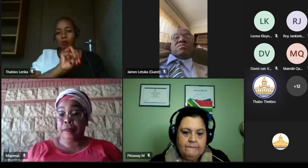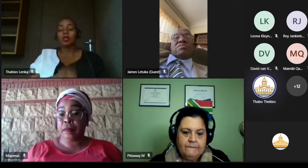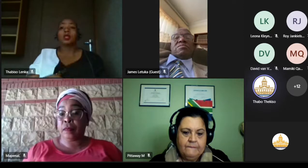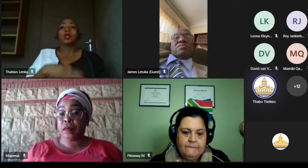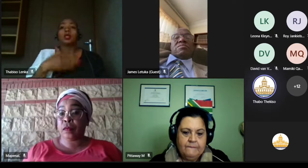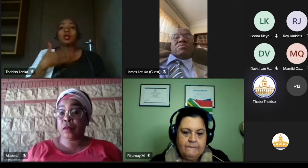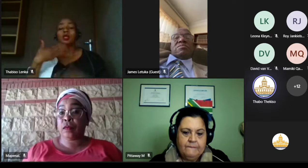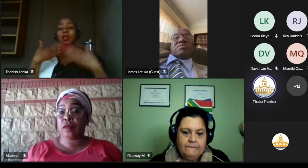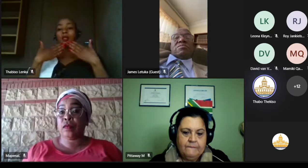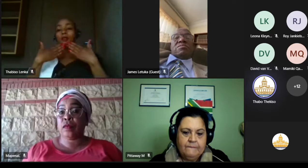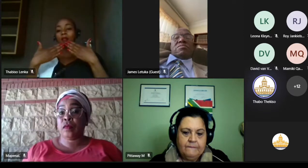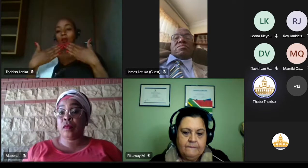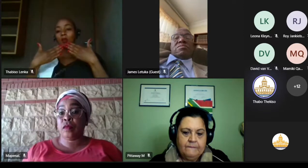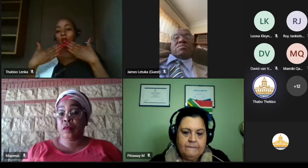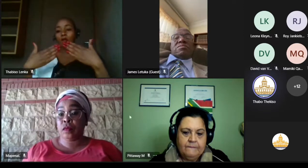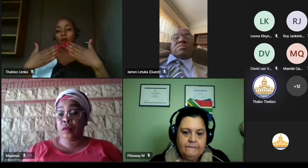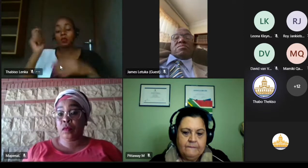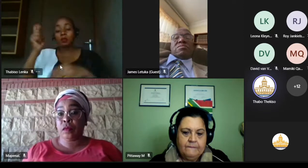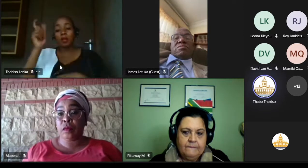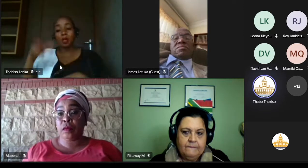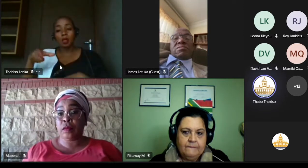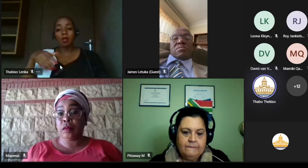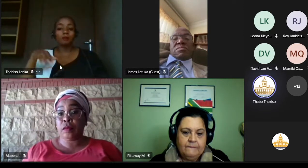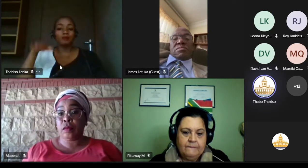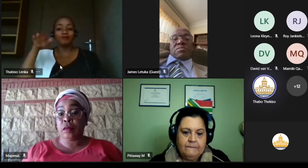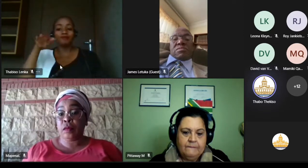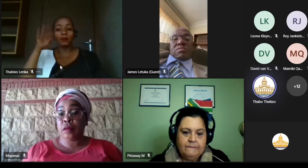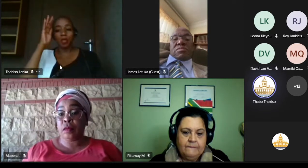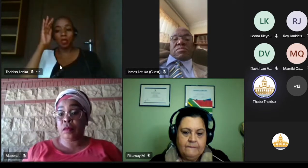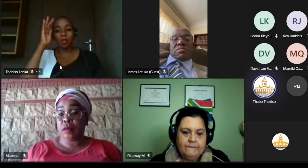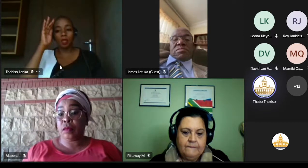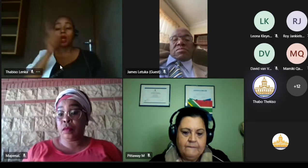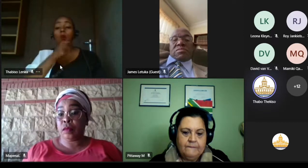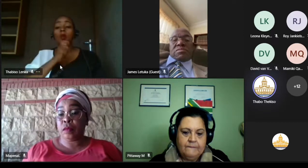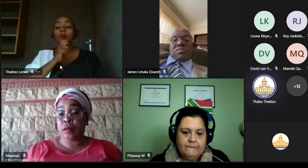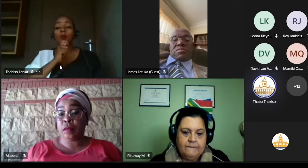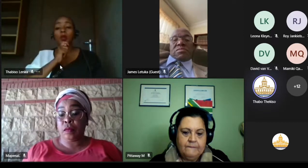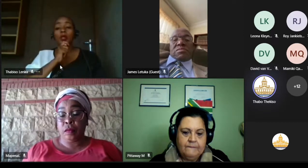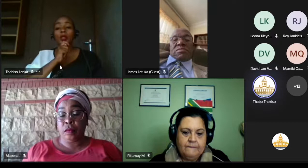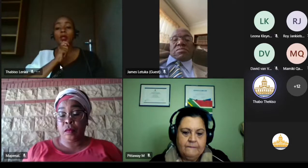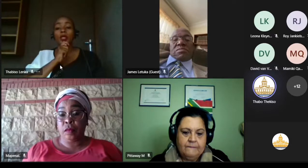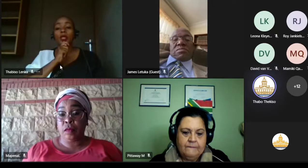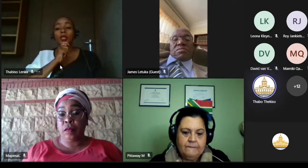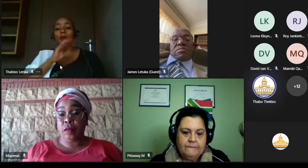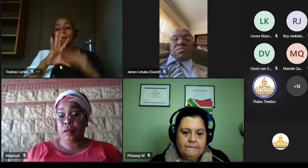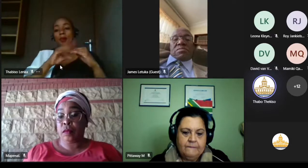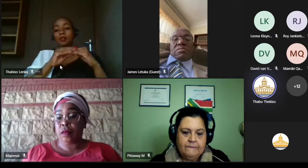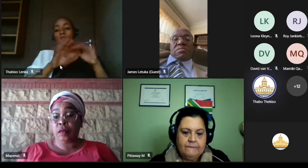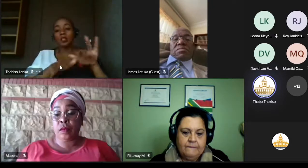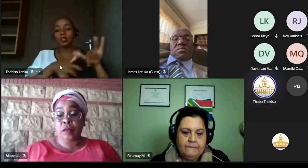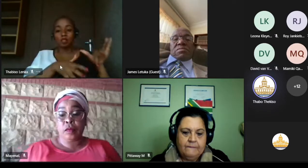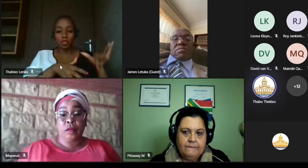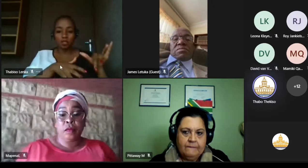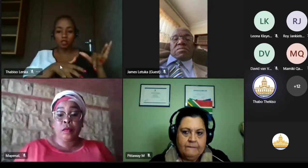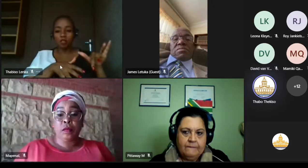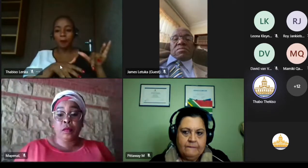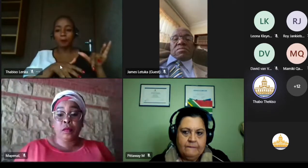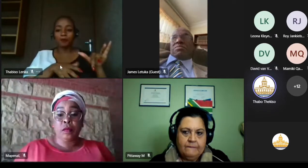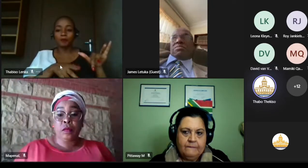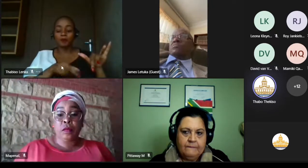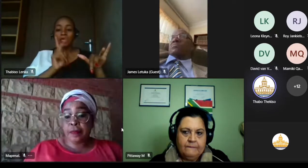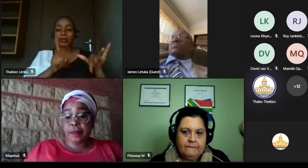Thank you, Honorable Speaker. Good morning, members of the provincial legislature and all